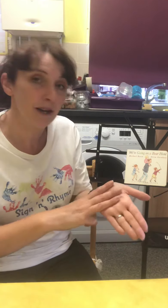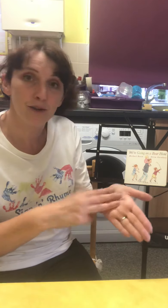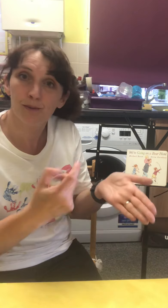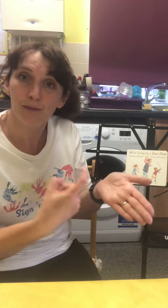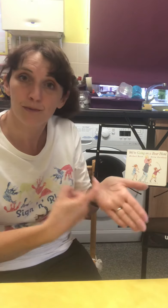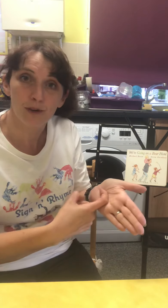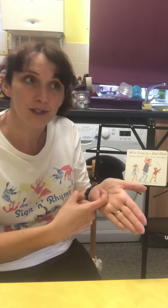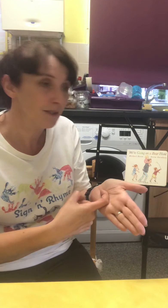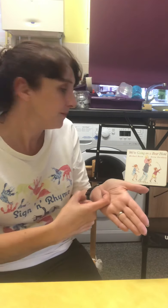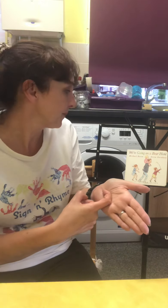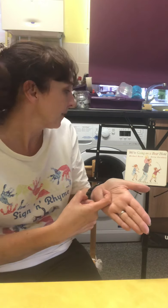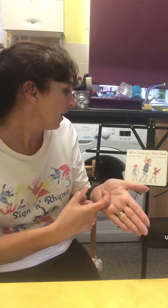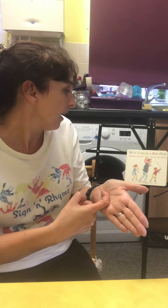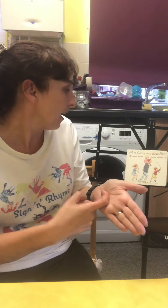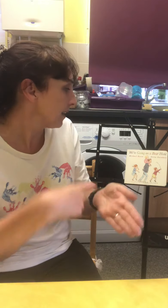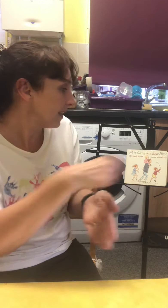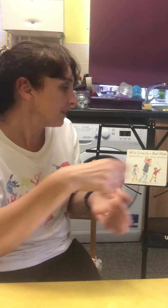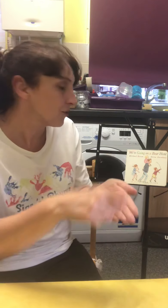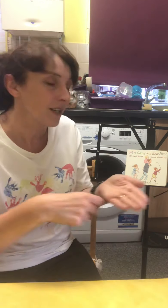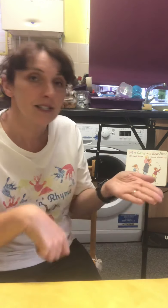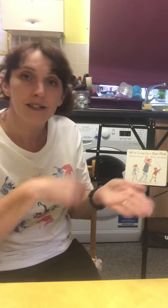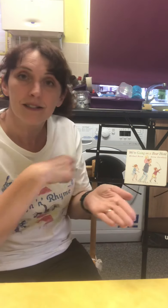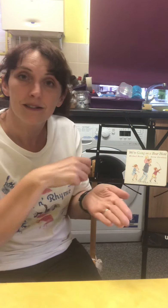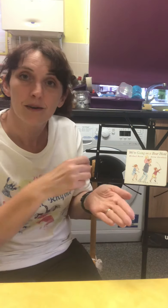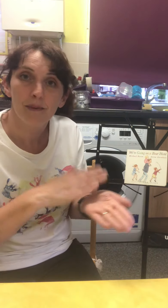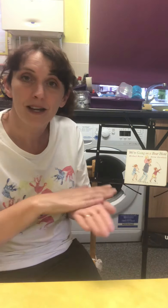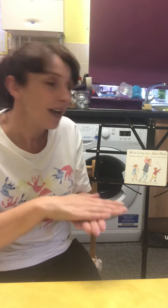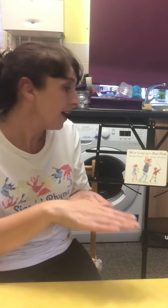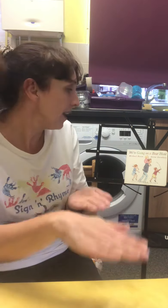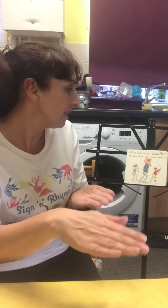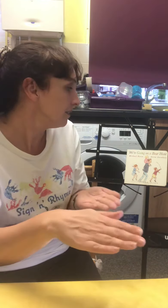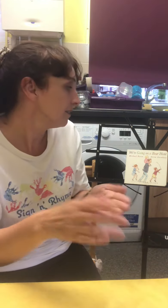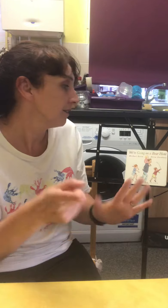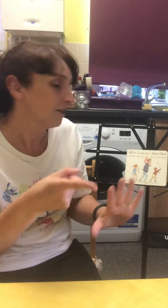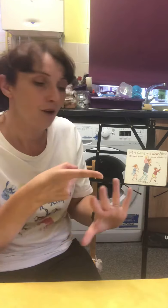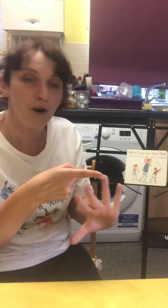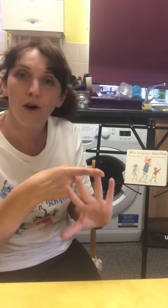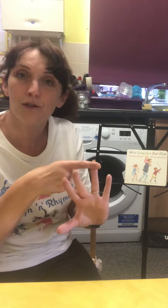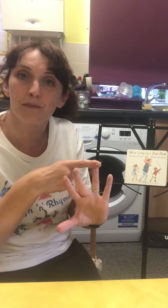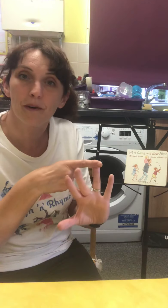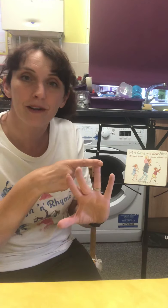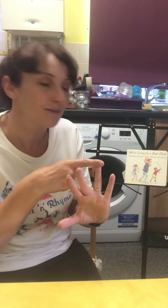Michael Rosen and illustrated by Helen Oxenberry.